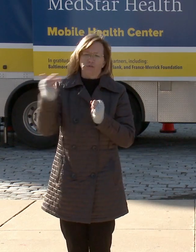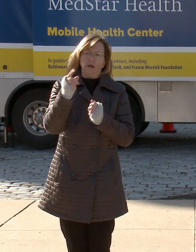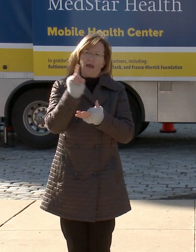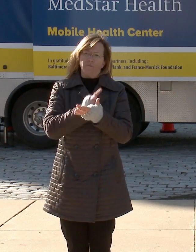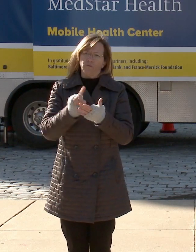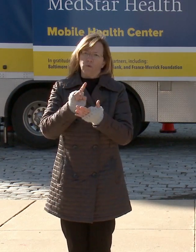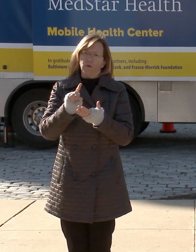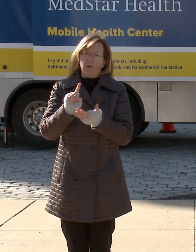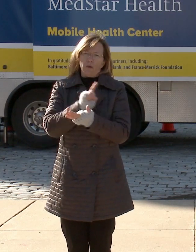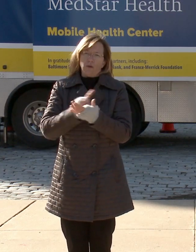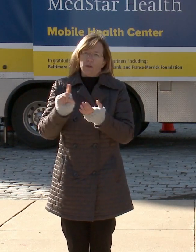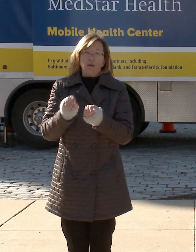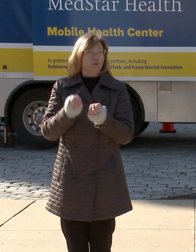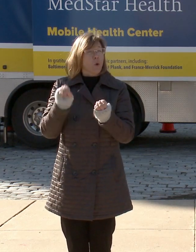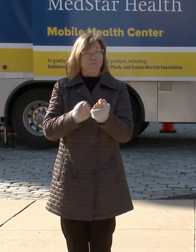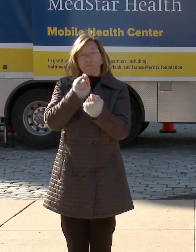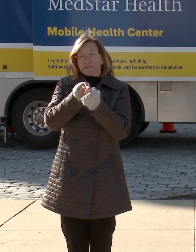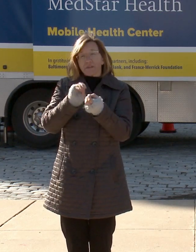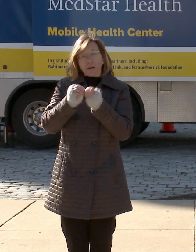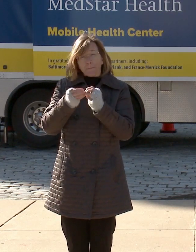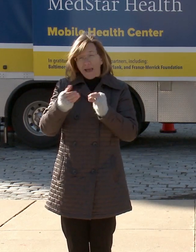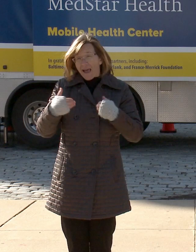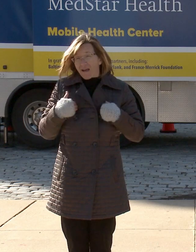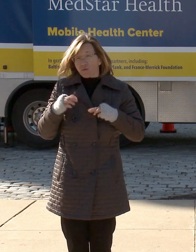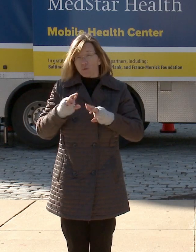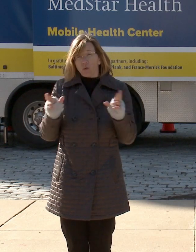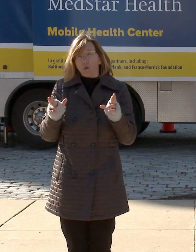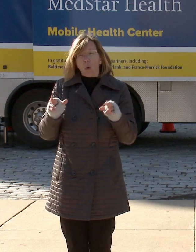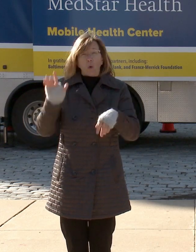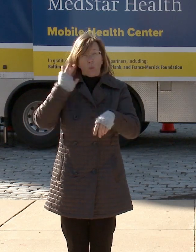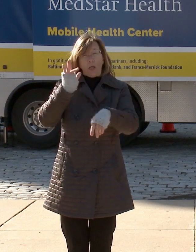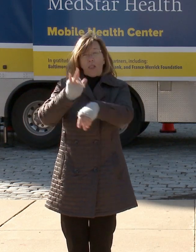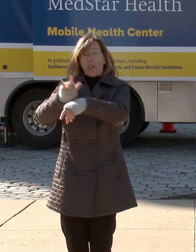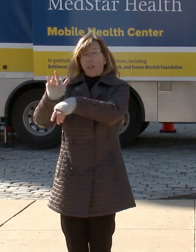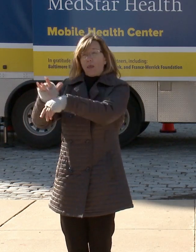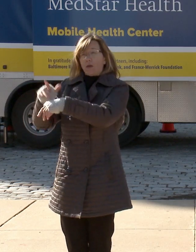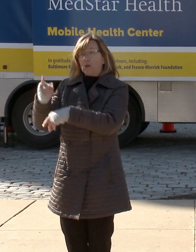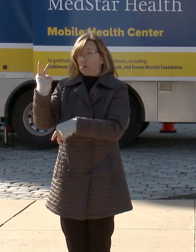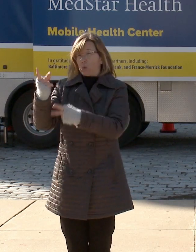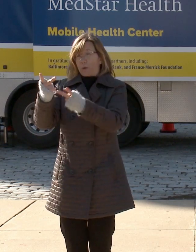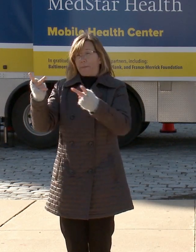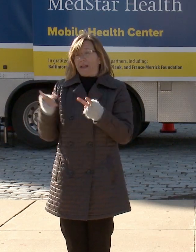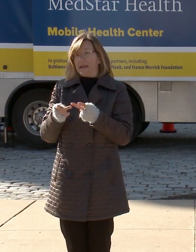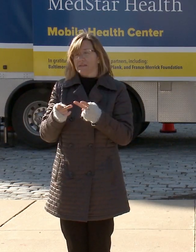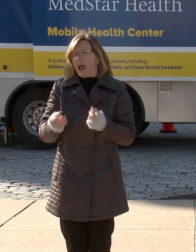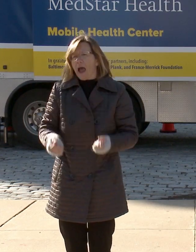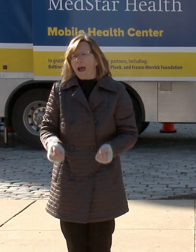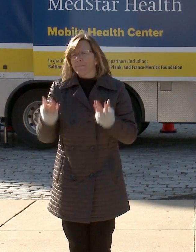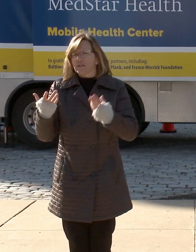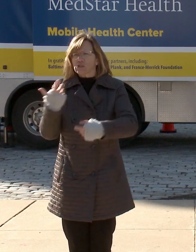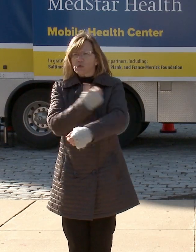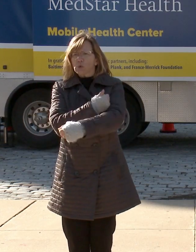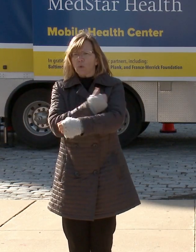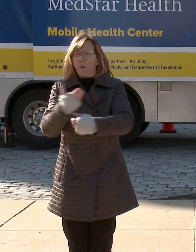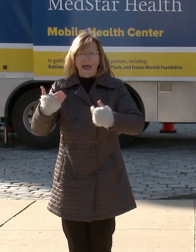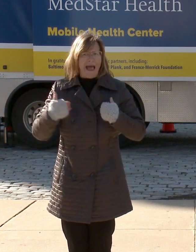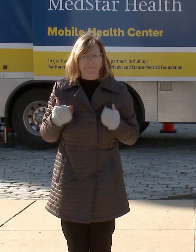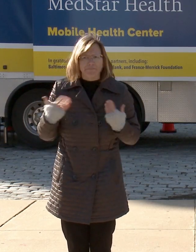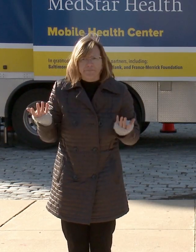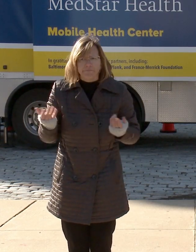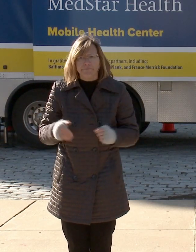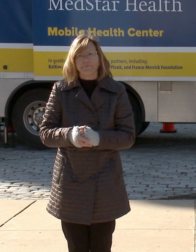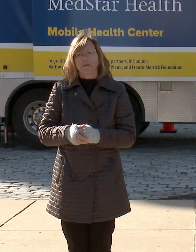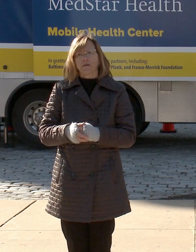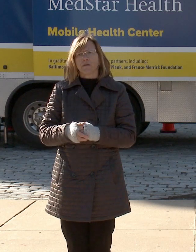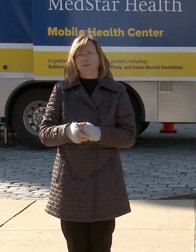because I know you mentioned that you're going to 2 this coming week, correct? Do you know how many doses you have? So for